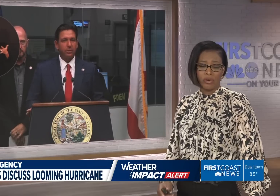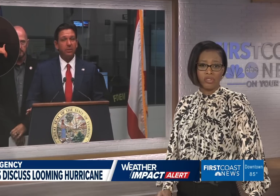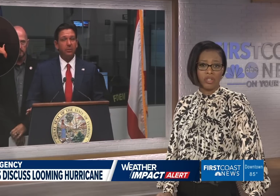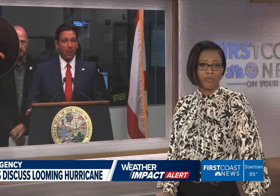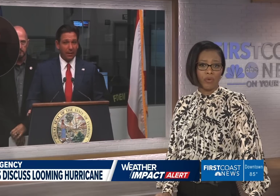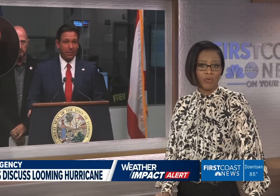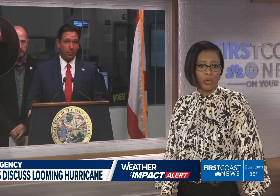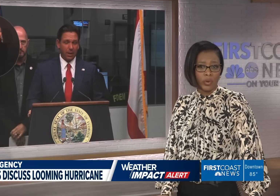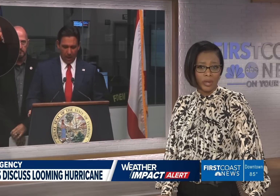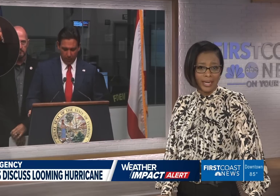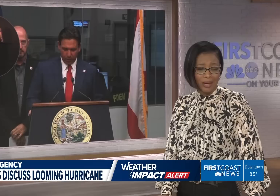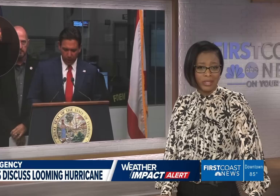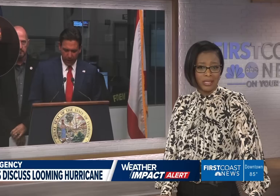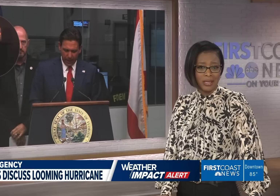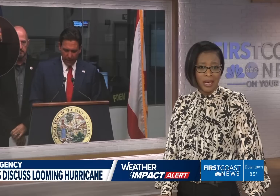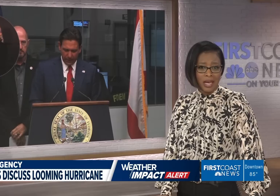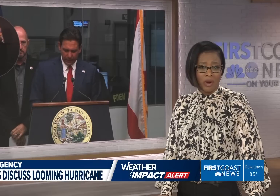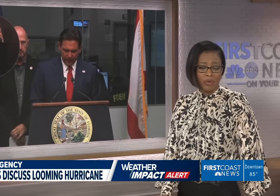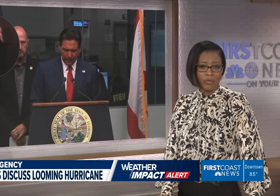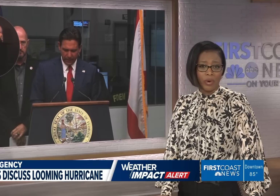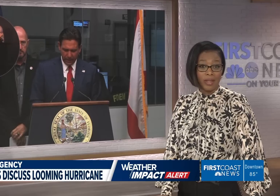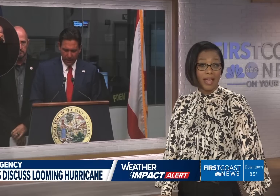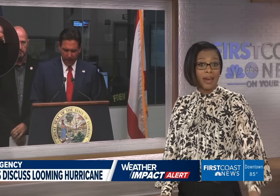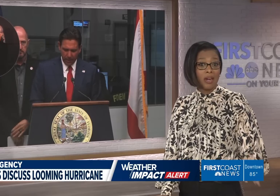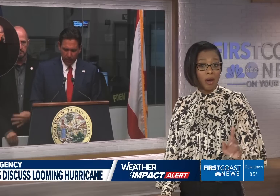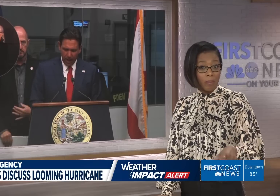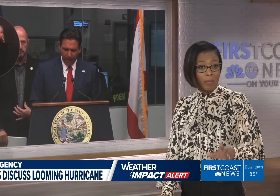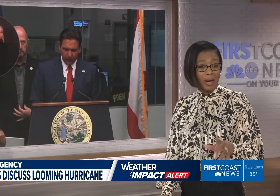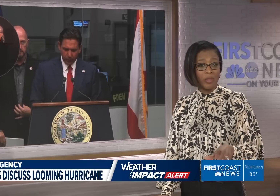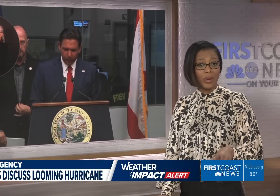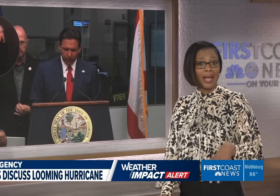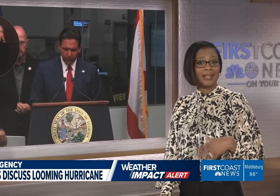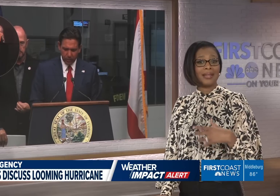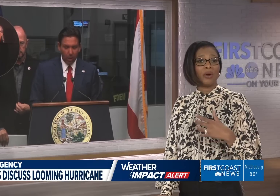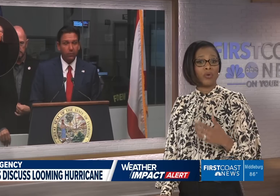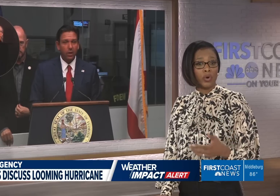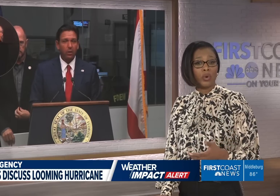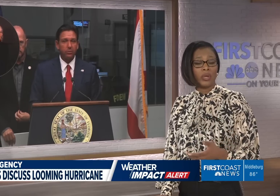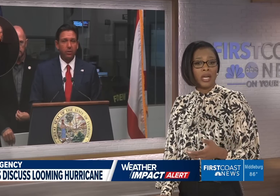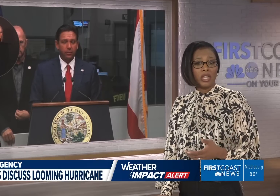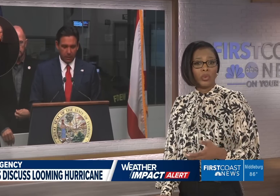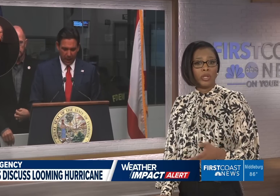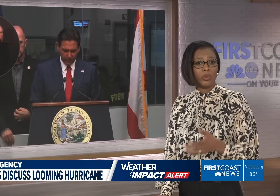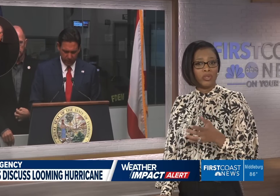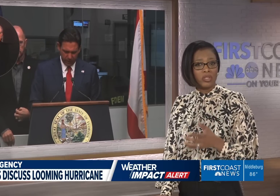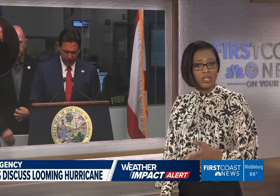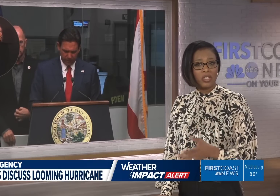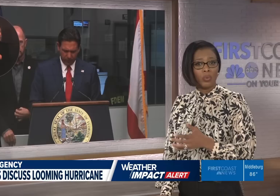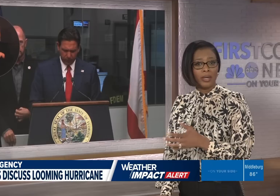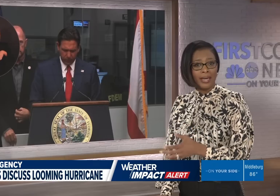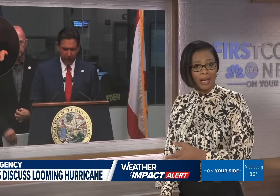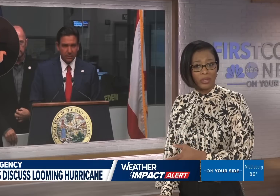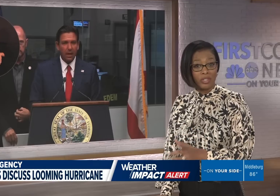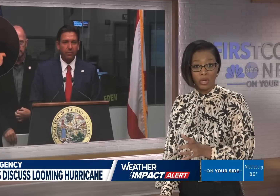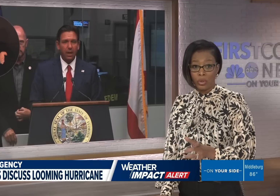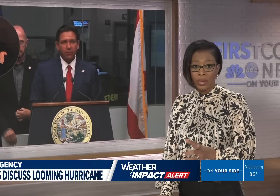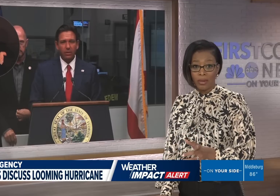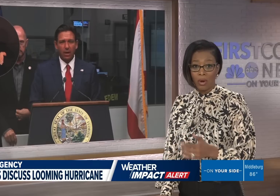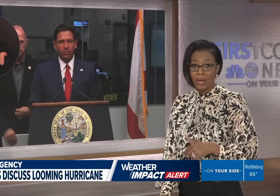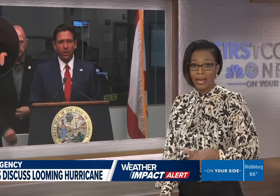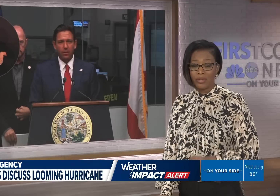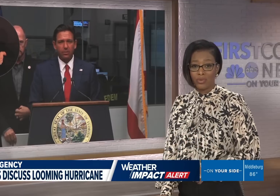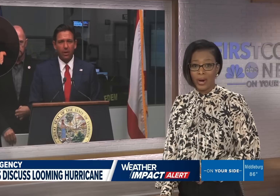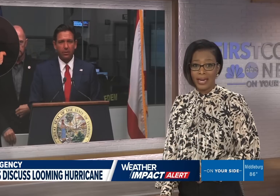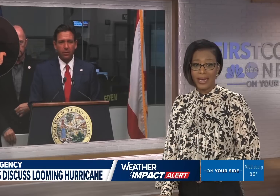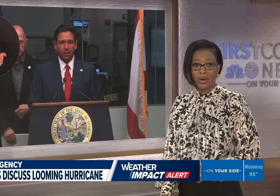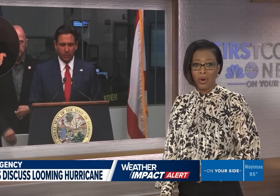state of emergency for 41 counties here in Florida. That number, by the way, has now grown to include 61 counties, including